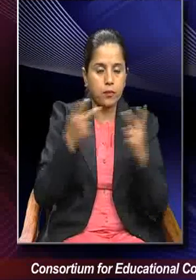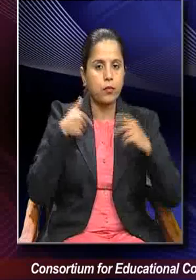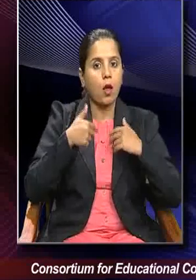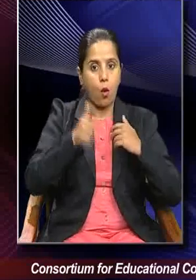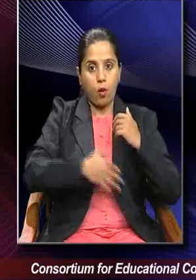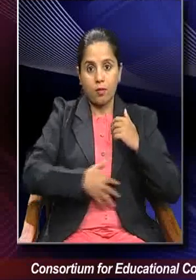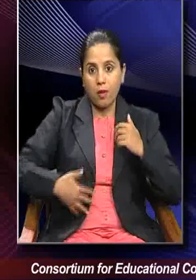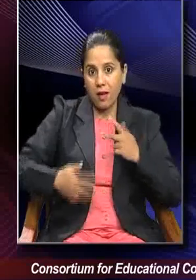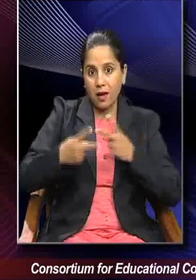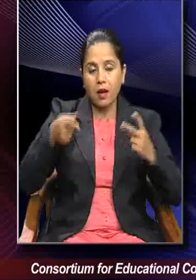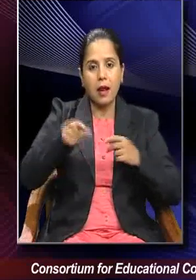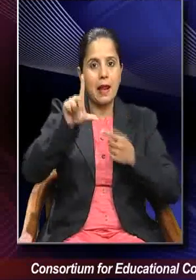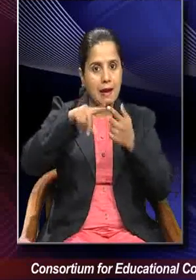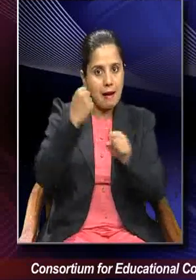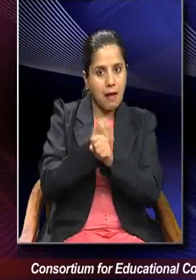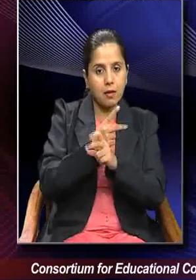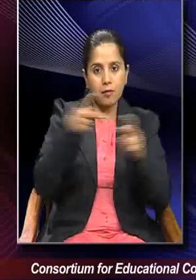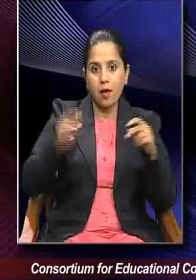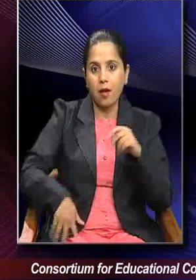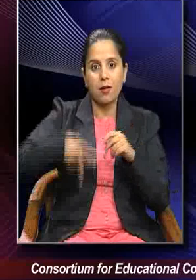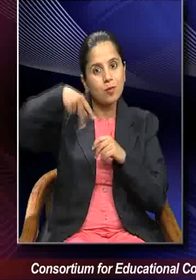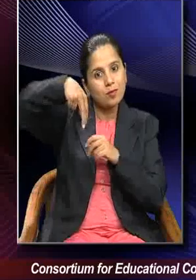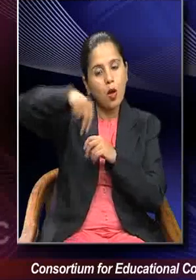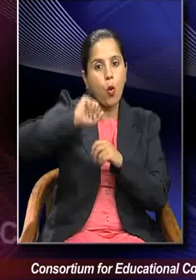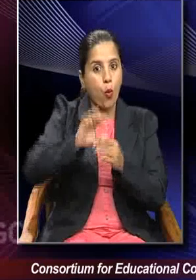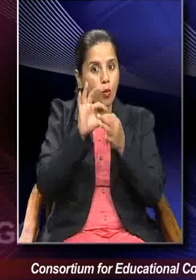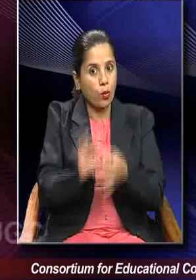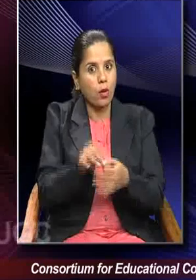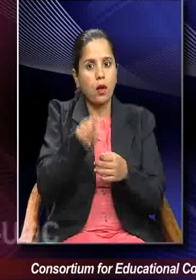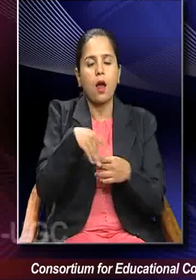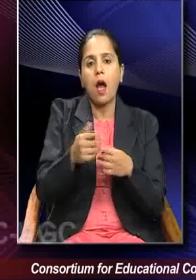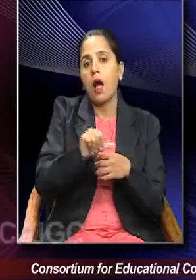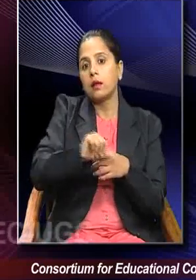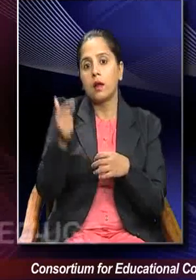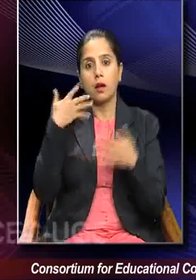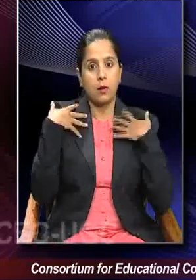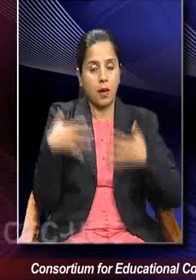abdomen and legs before moving on to the rest of your